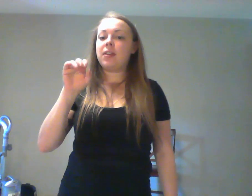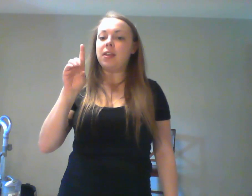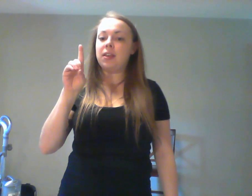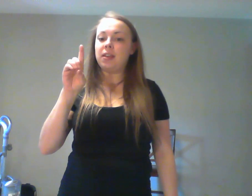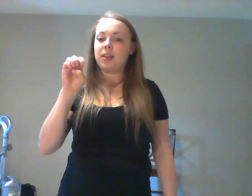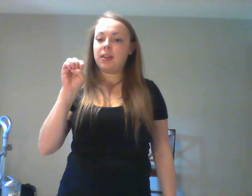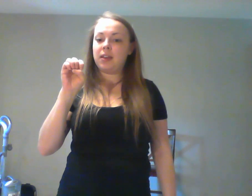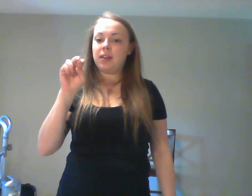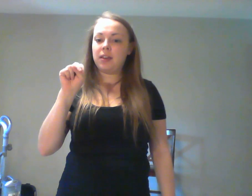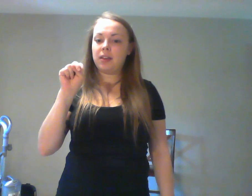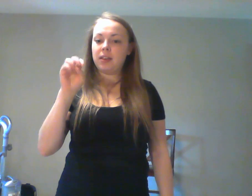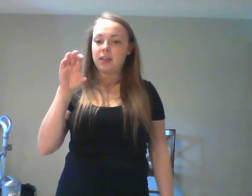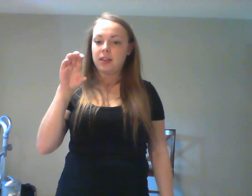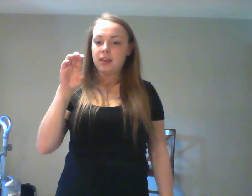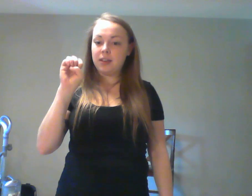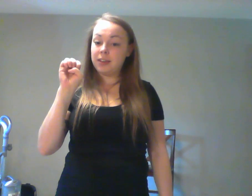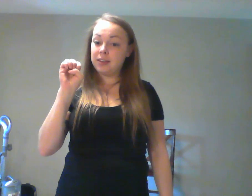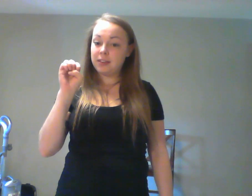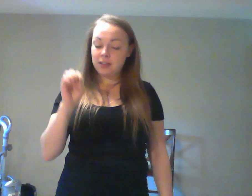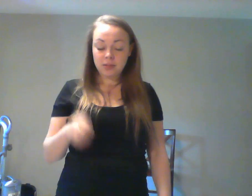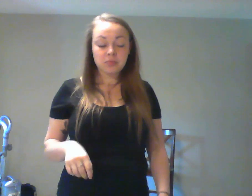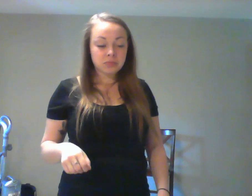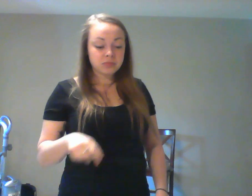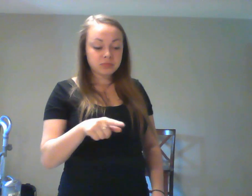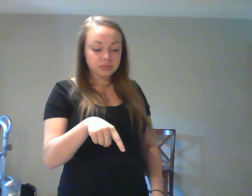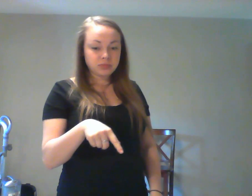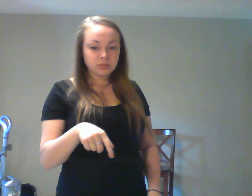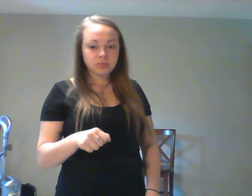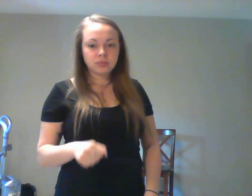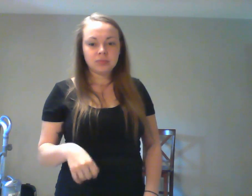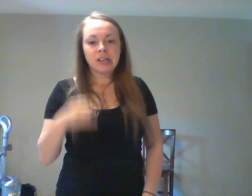A frog feeling obviously wanted to roll